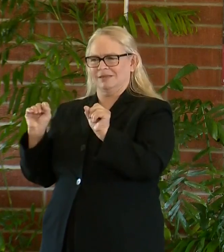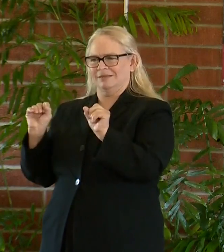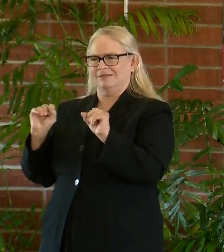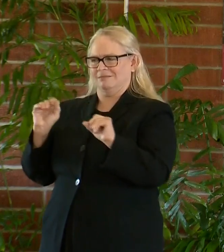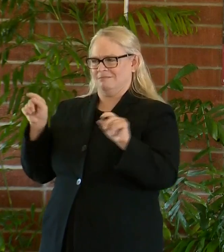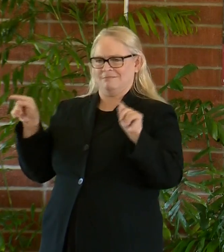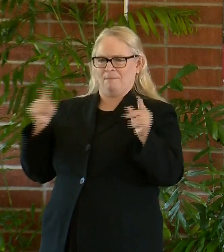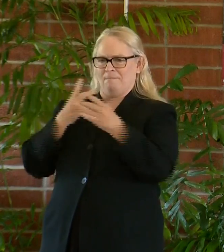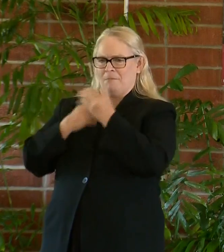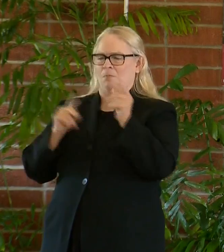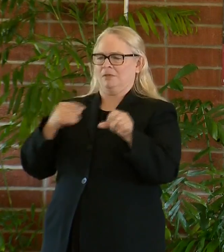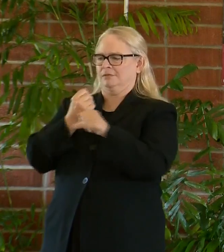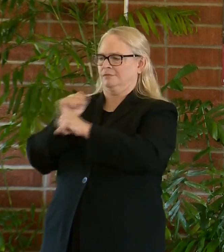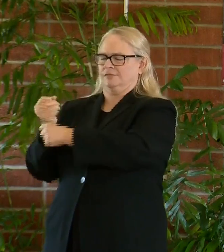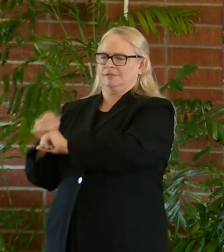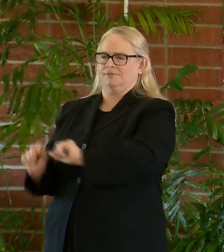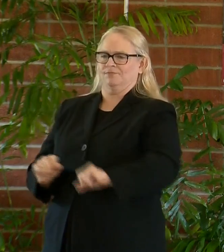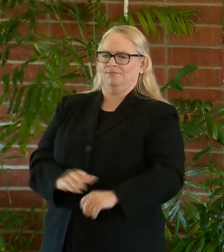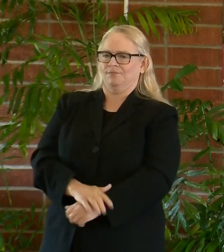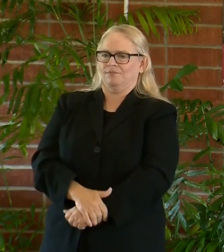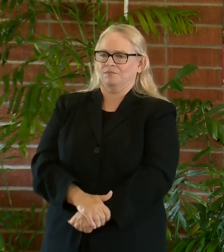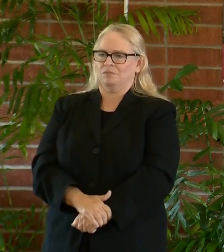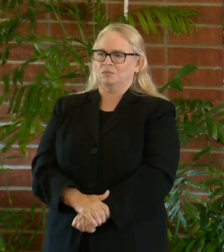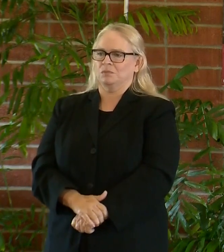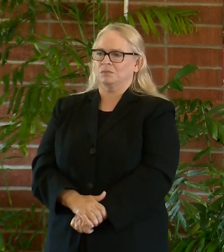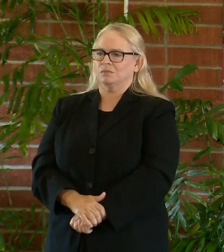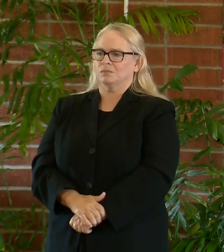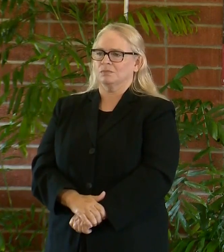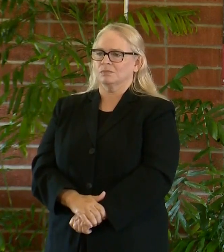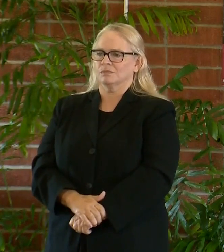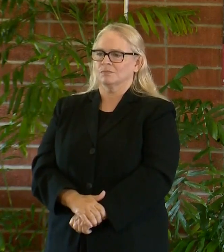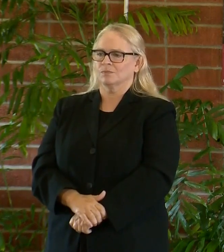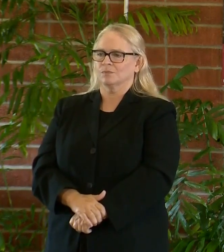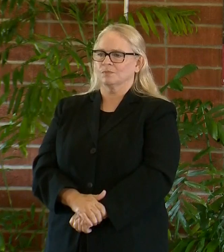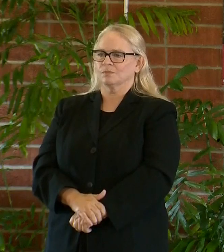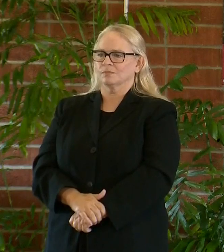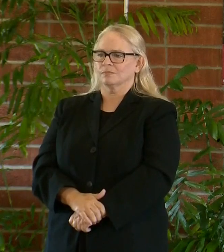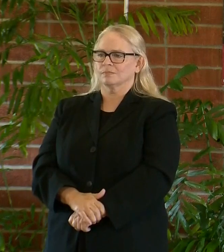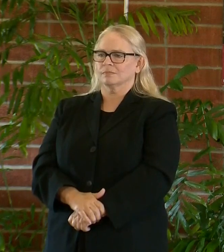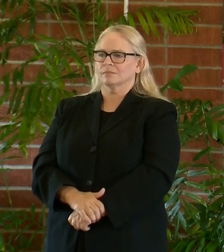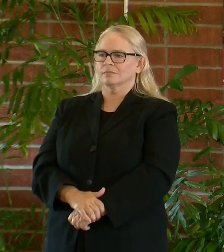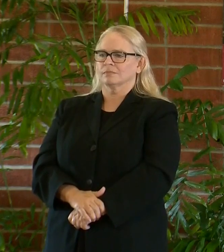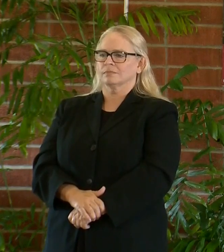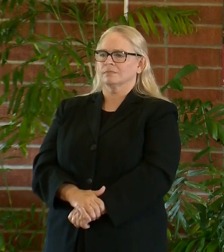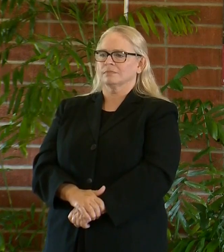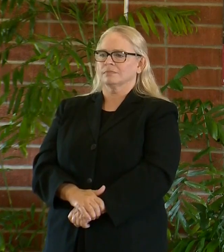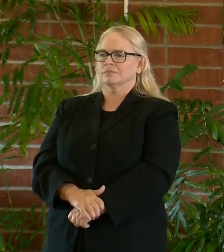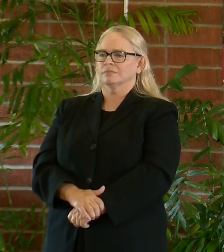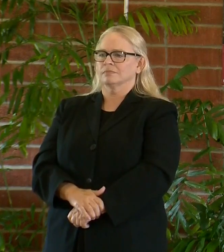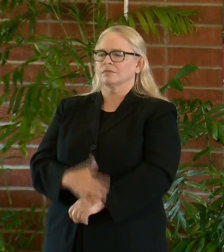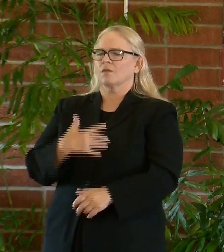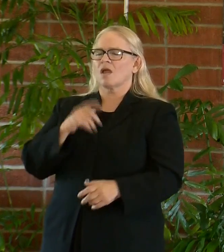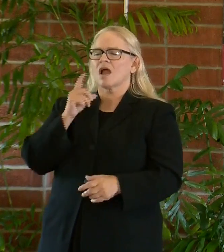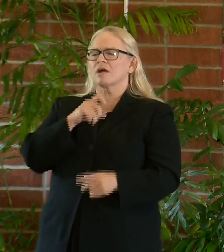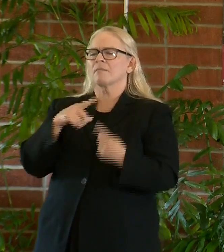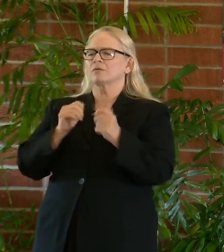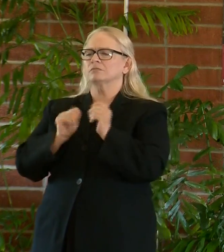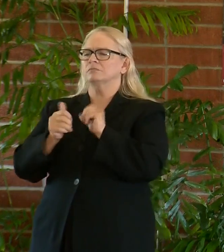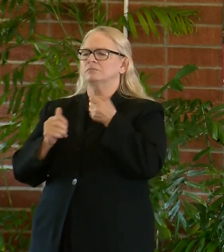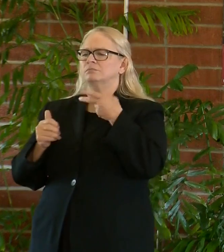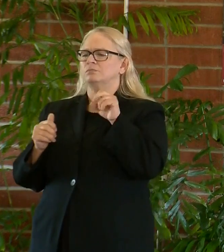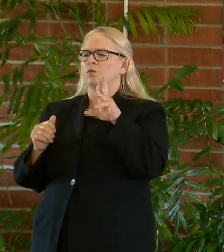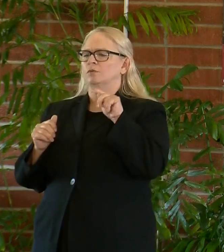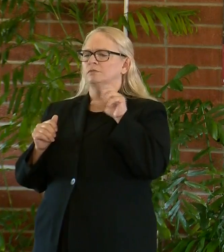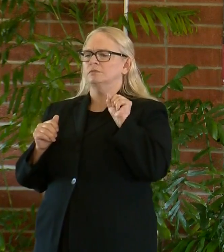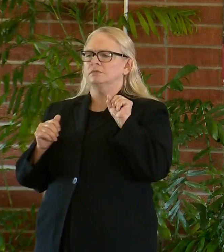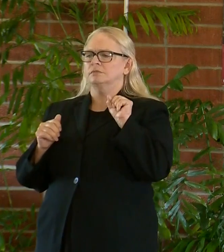finally, I wanted to ask about sports. With the coronavirus outbreak on the Miami Marlins already putting the new and the Major League